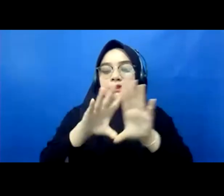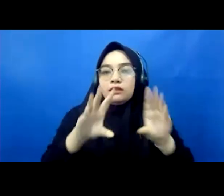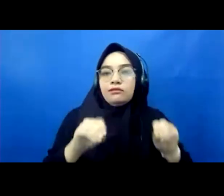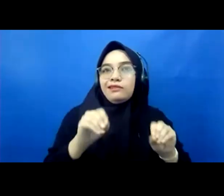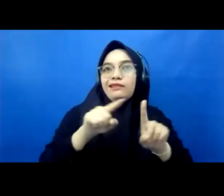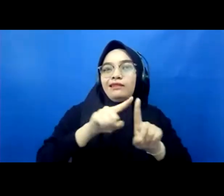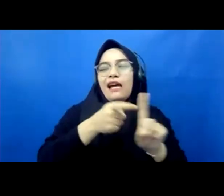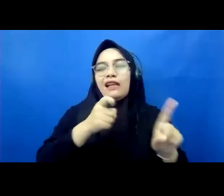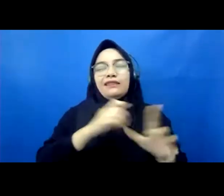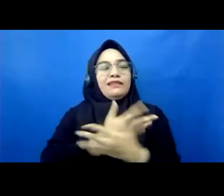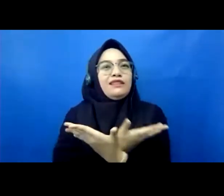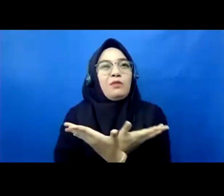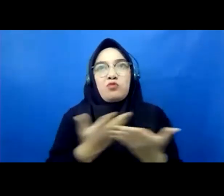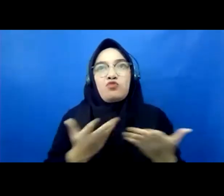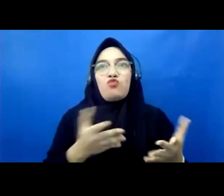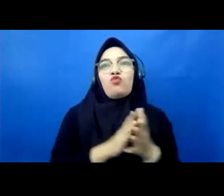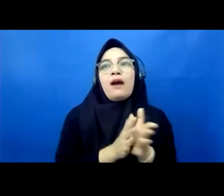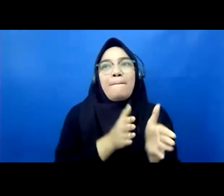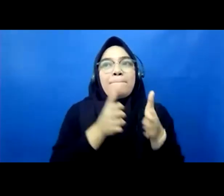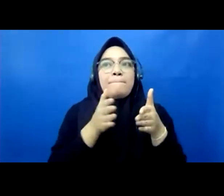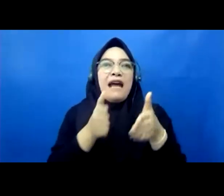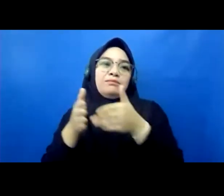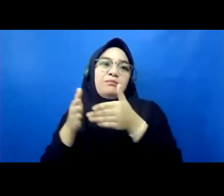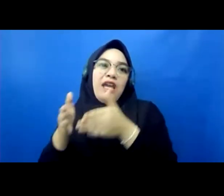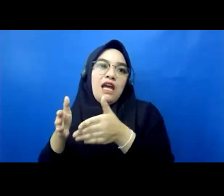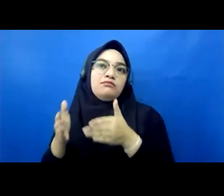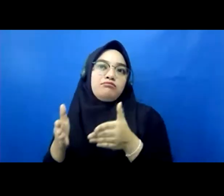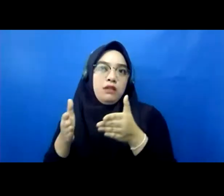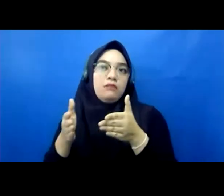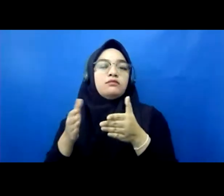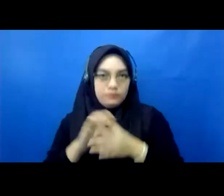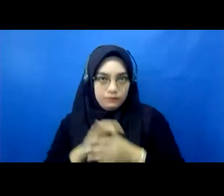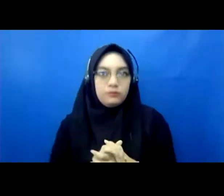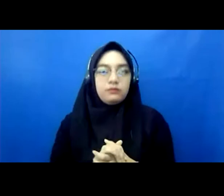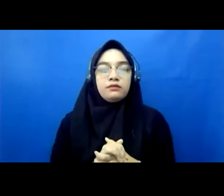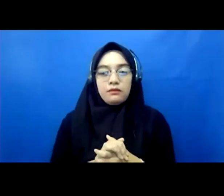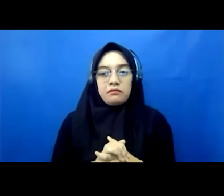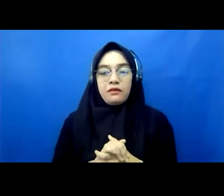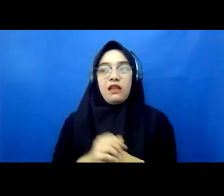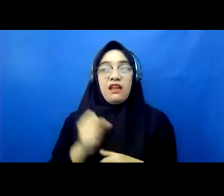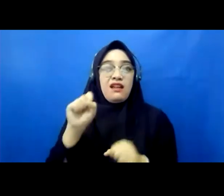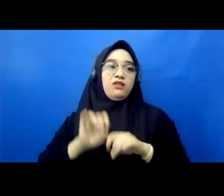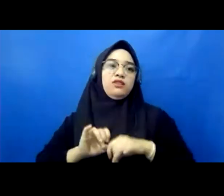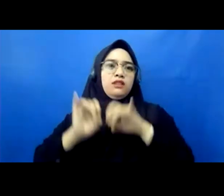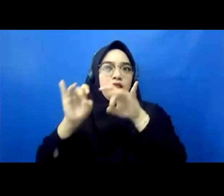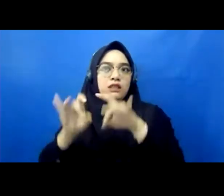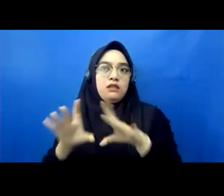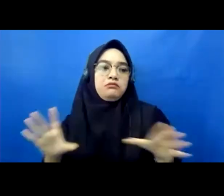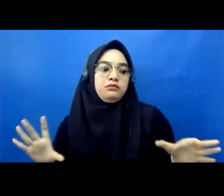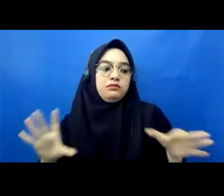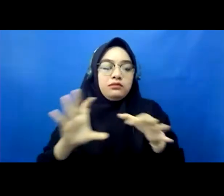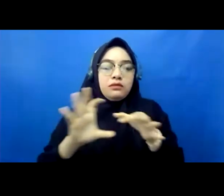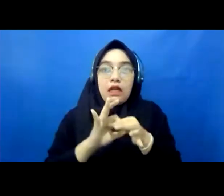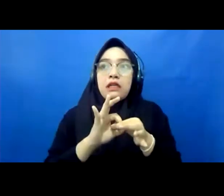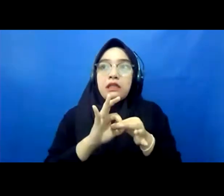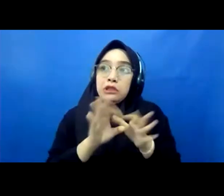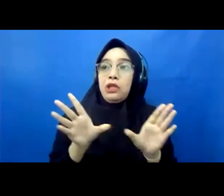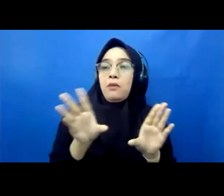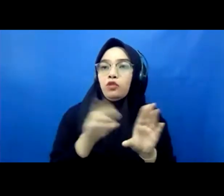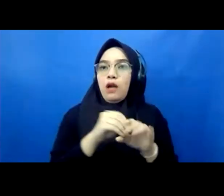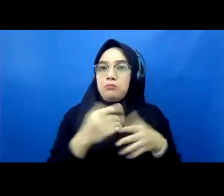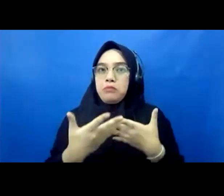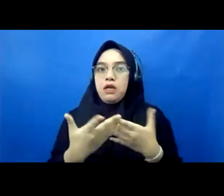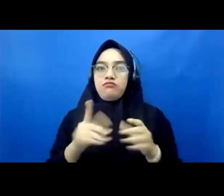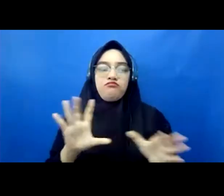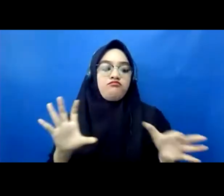activity. Australia, ASEAN's first dialogue partner and now a comprehensive strategic partner, is fully committed